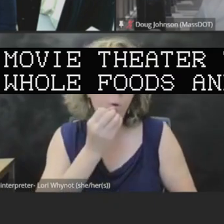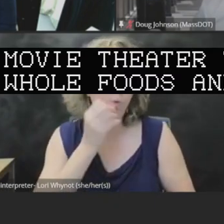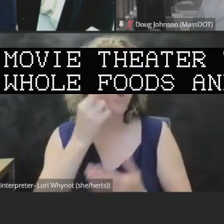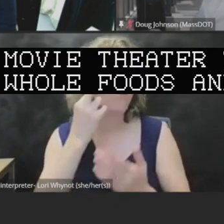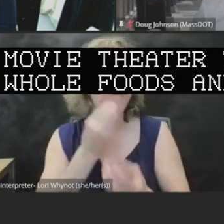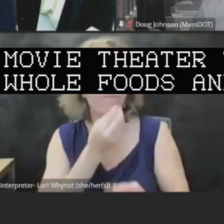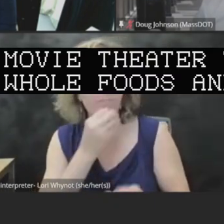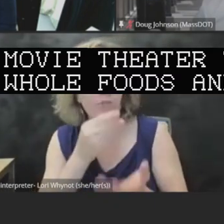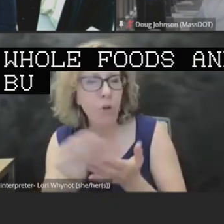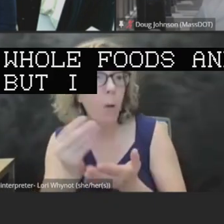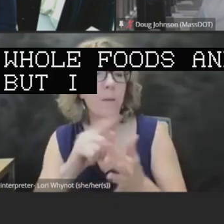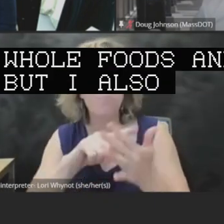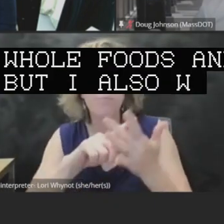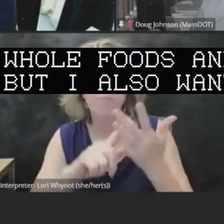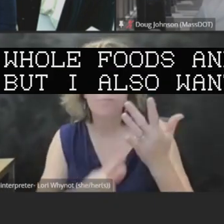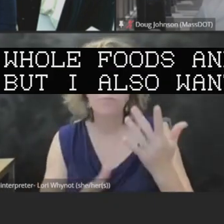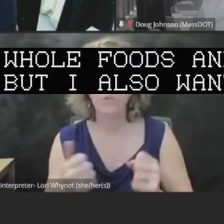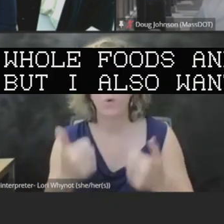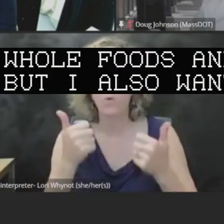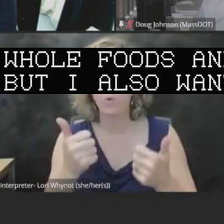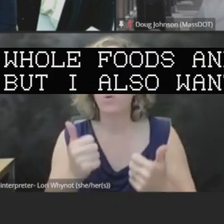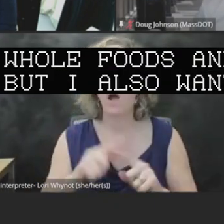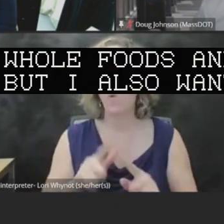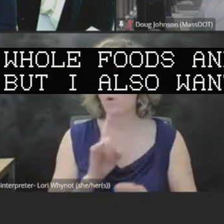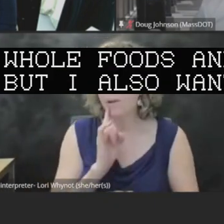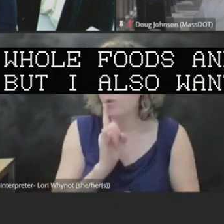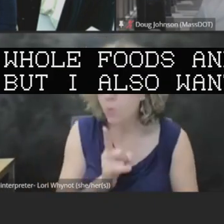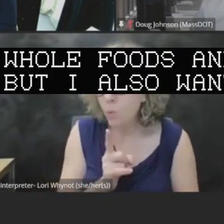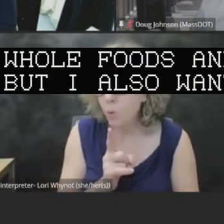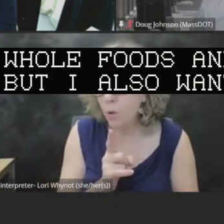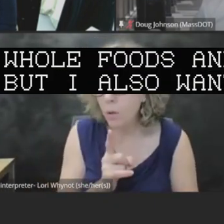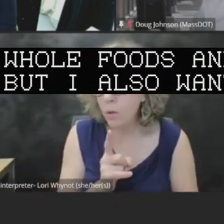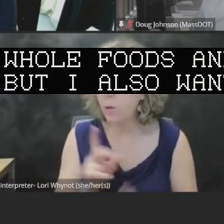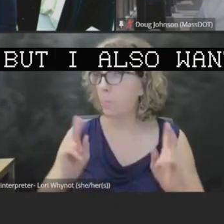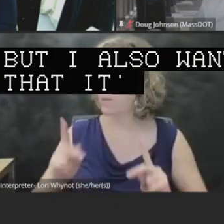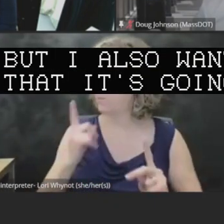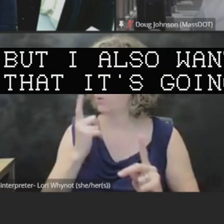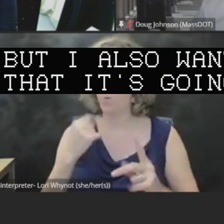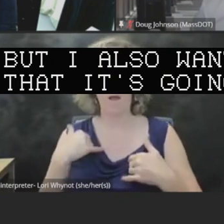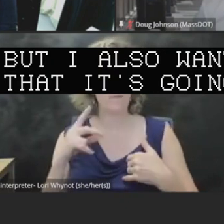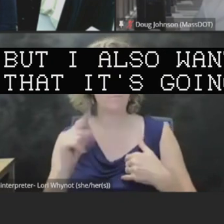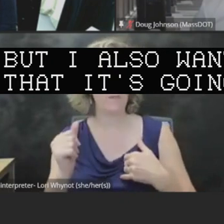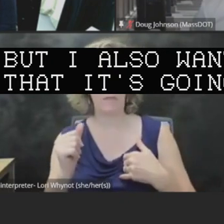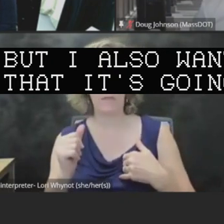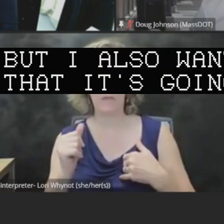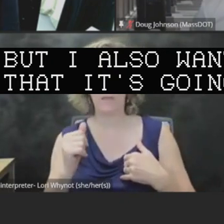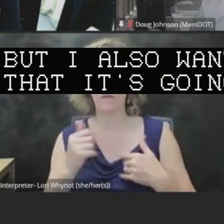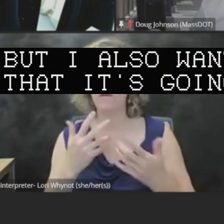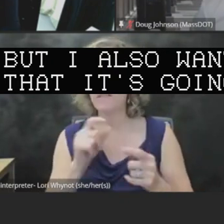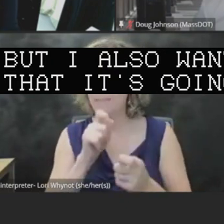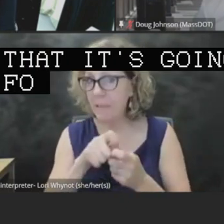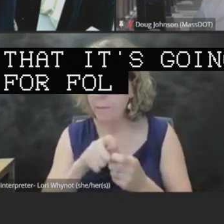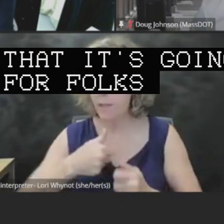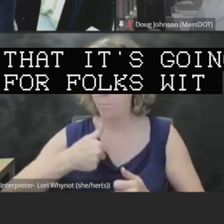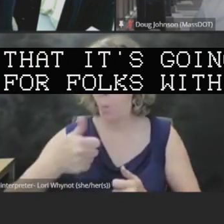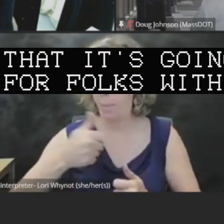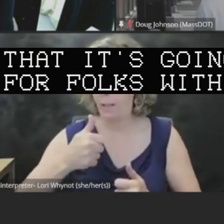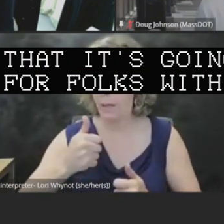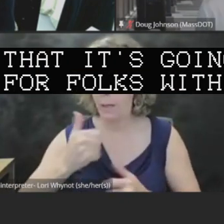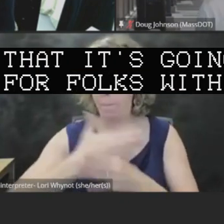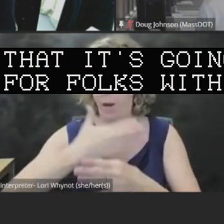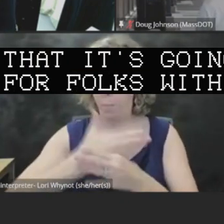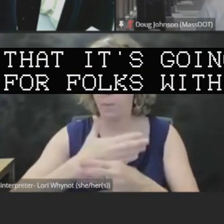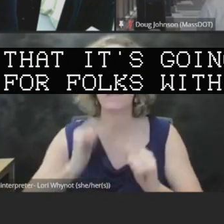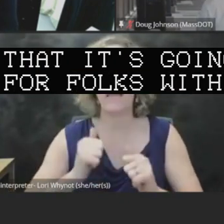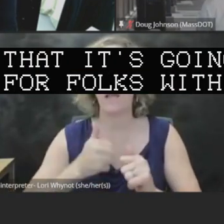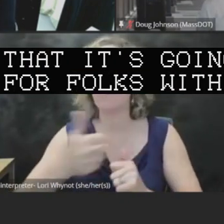make sure that it's going to be accessible for folks with mobility impairments,